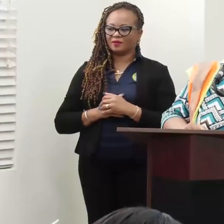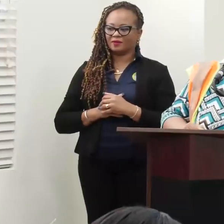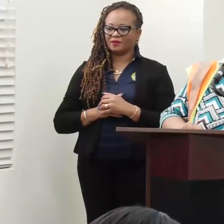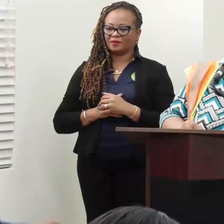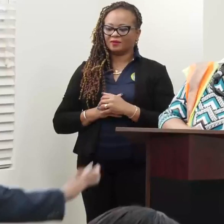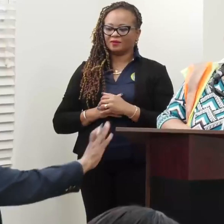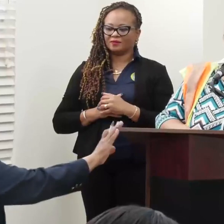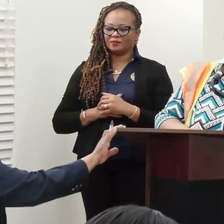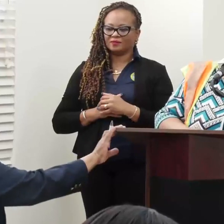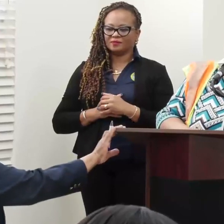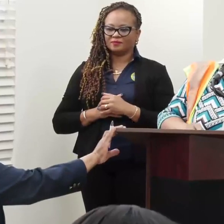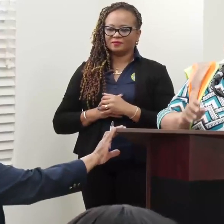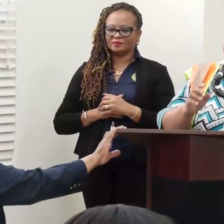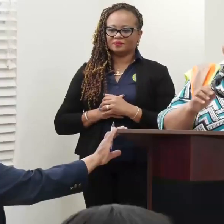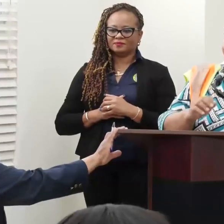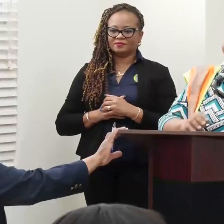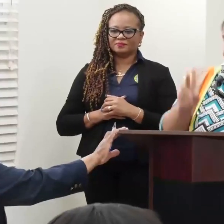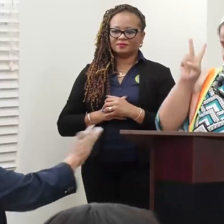Sorry, good day.